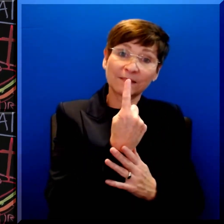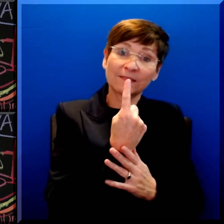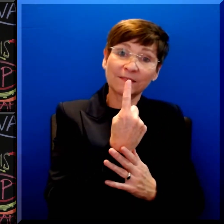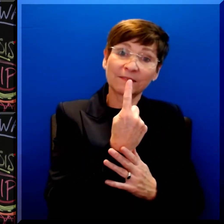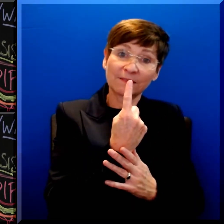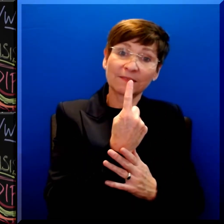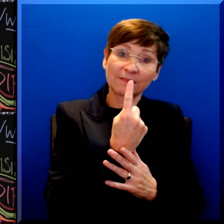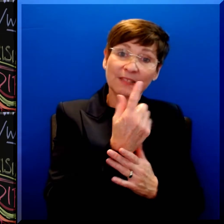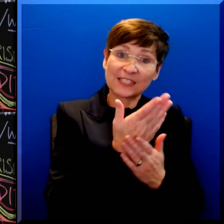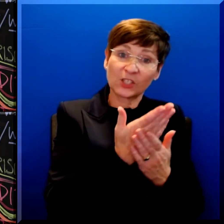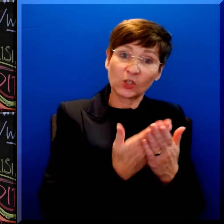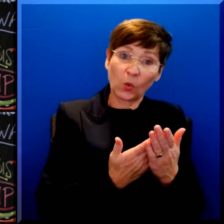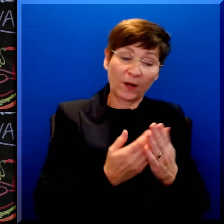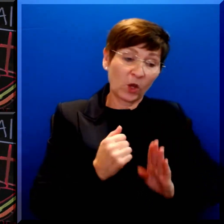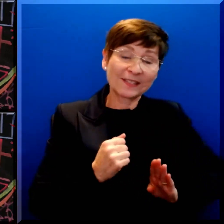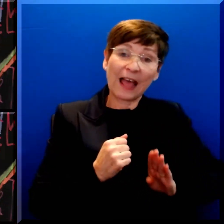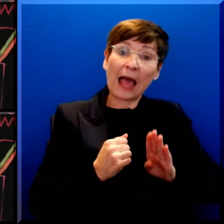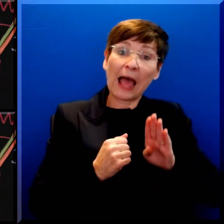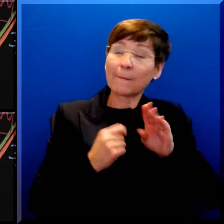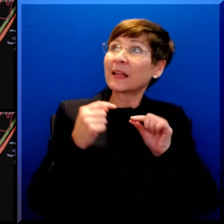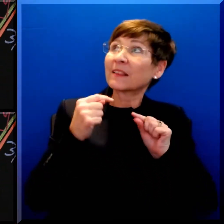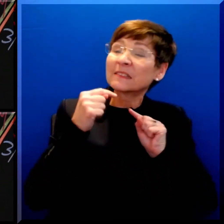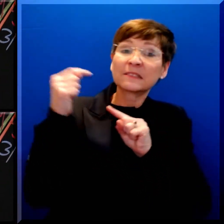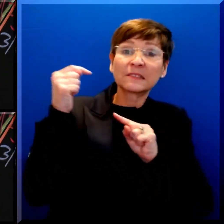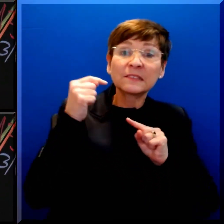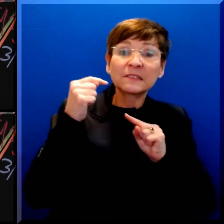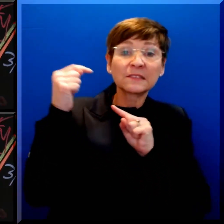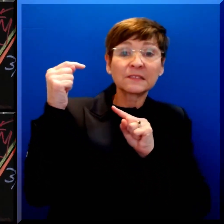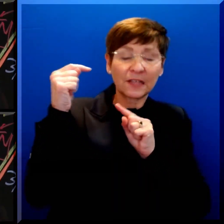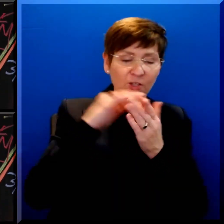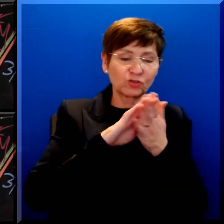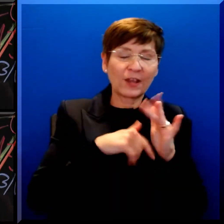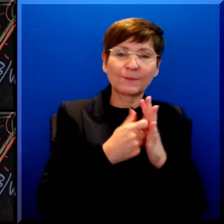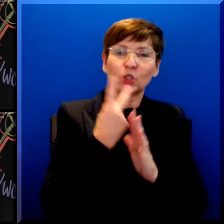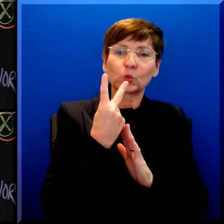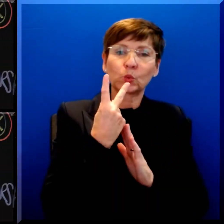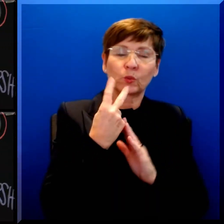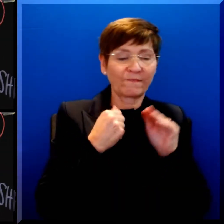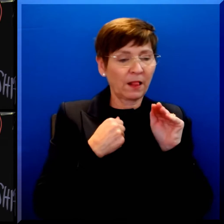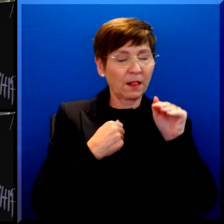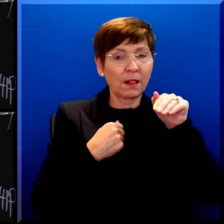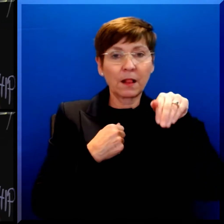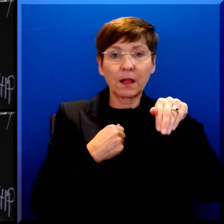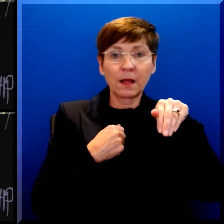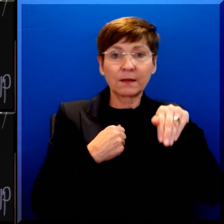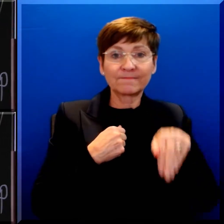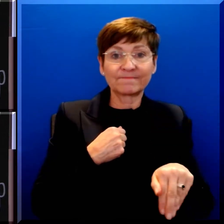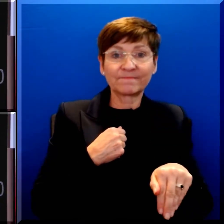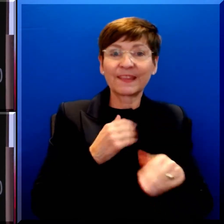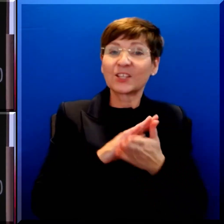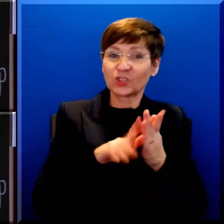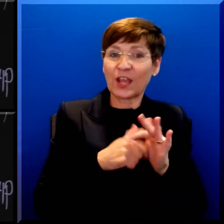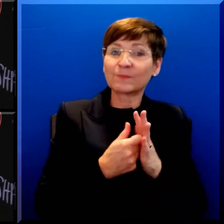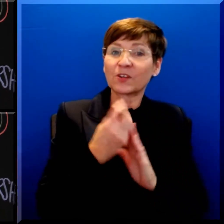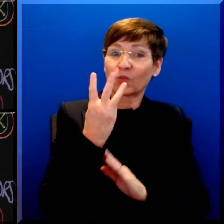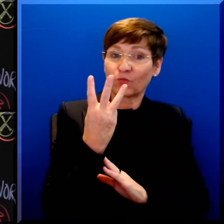story, up and to the right. But chapter 2, Jesus enters this dip of doubt. But chapter 3 here